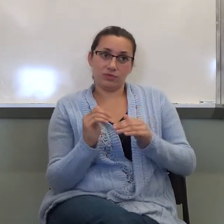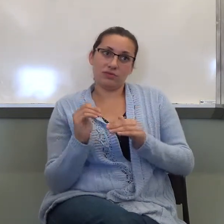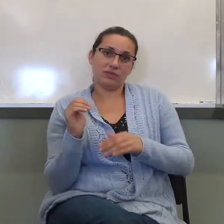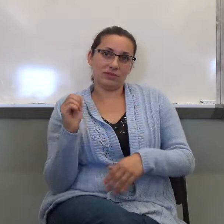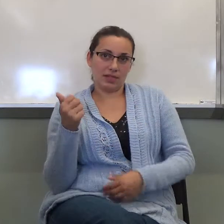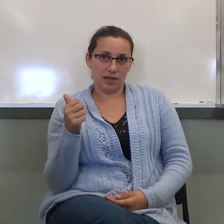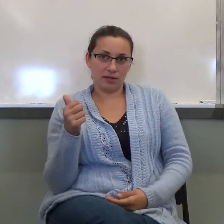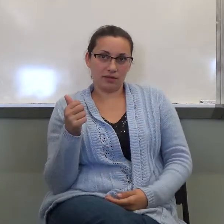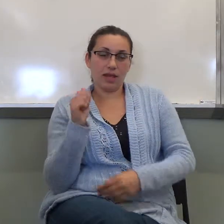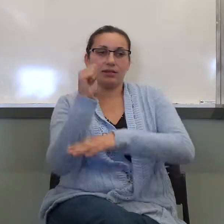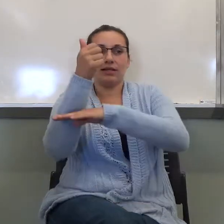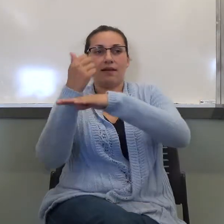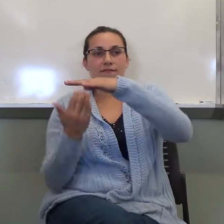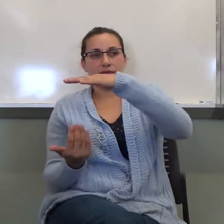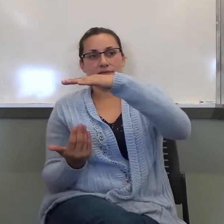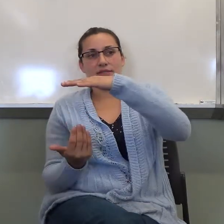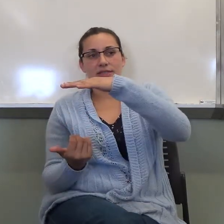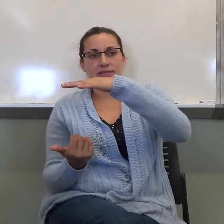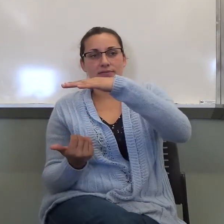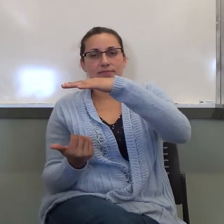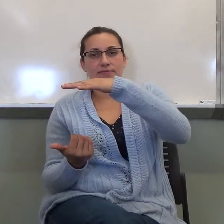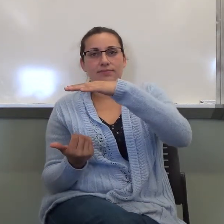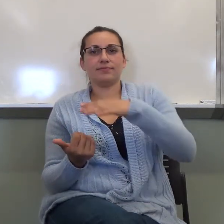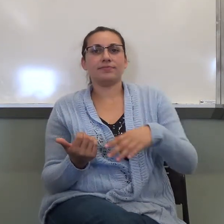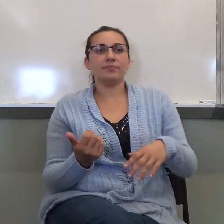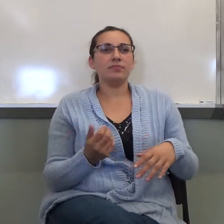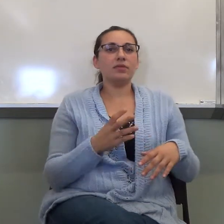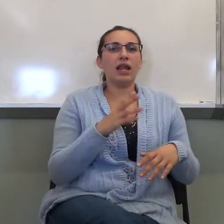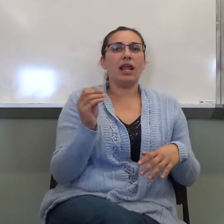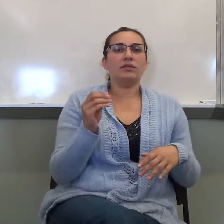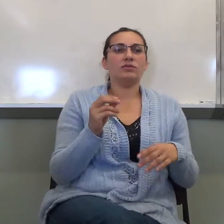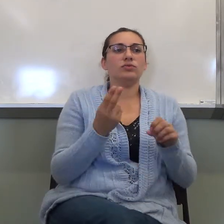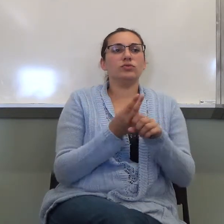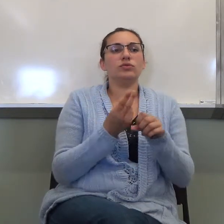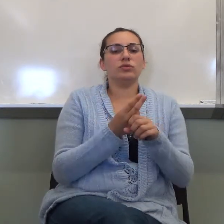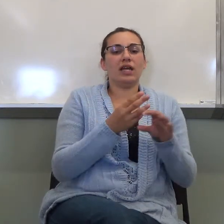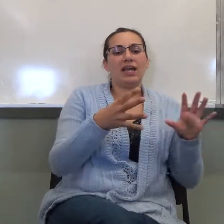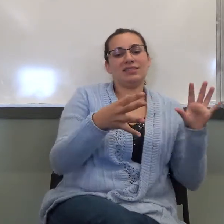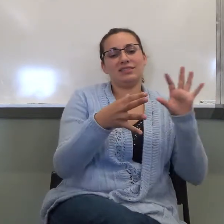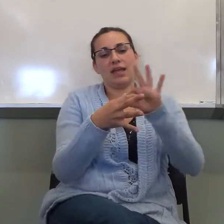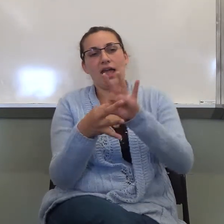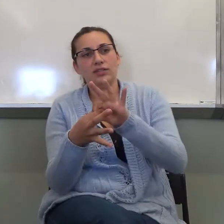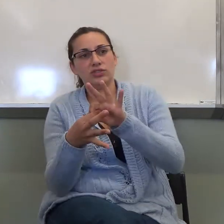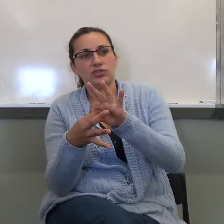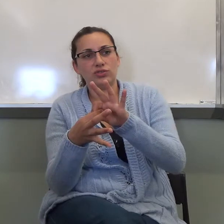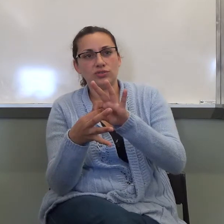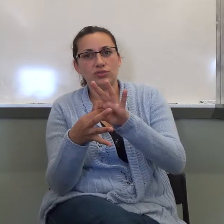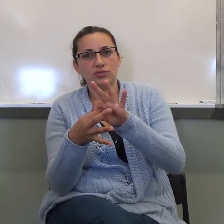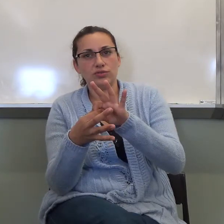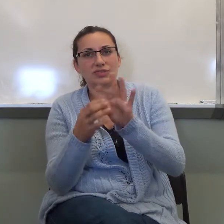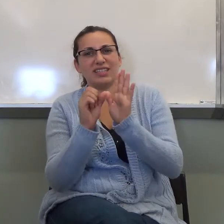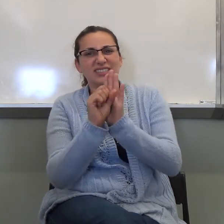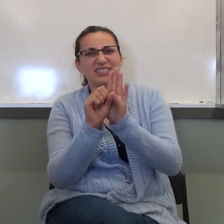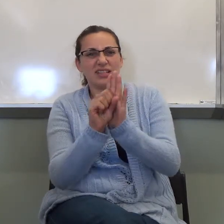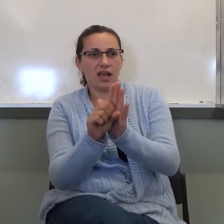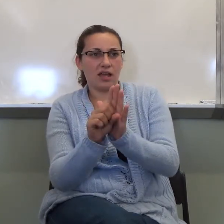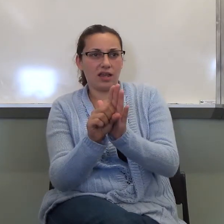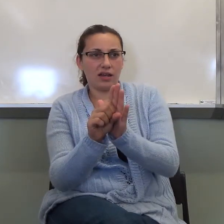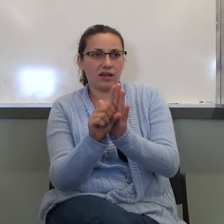the sign of the one for larger, which is reducible to minus 2/3. Minus